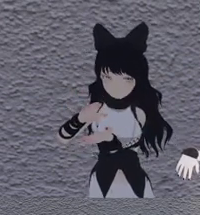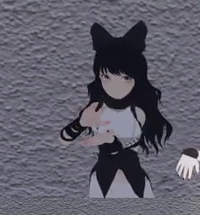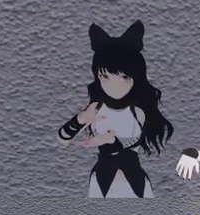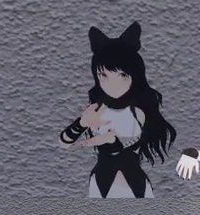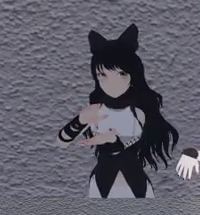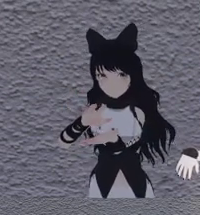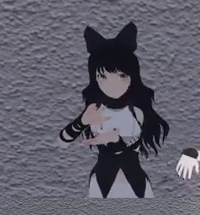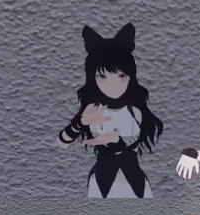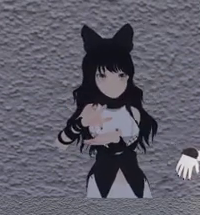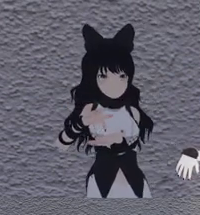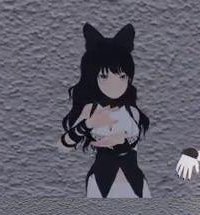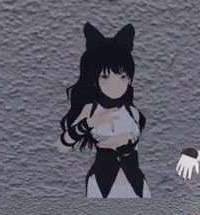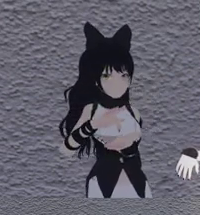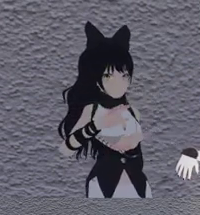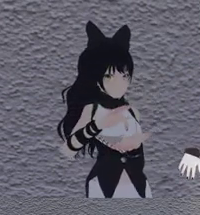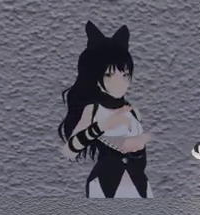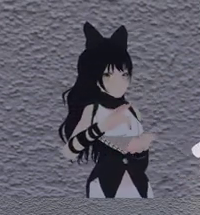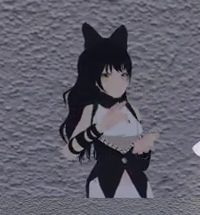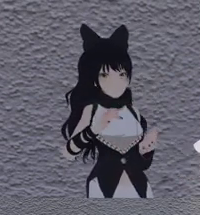Medicine.